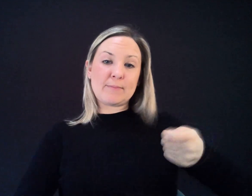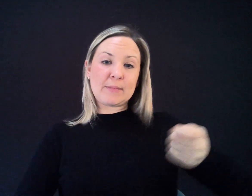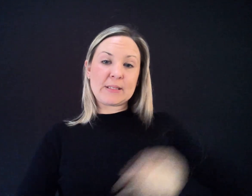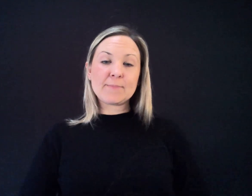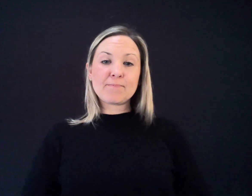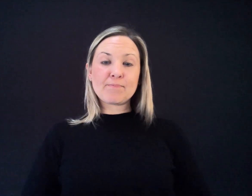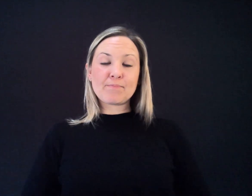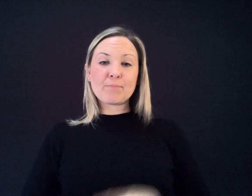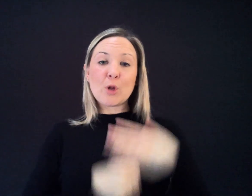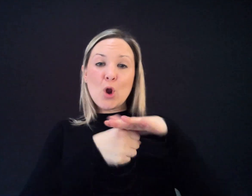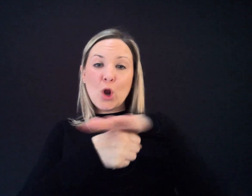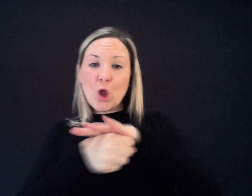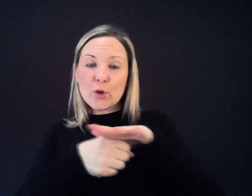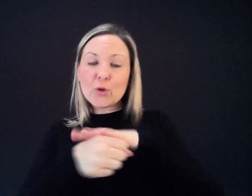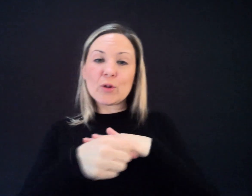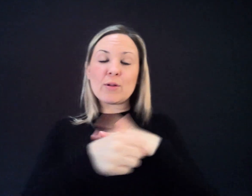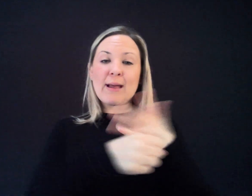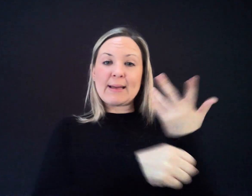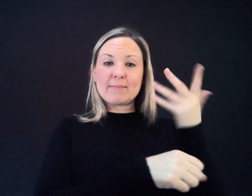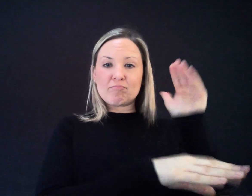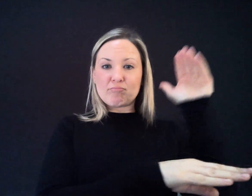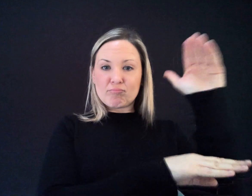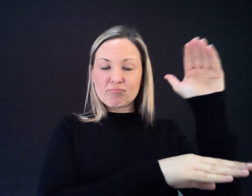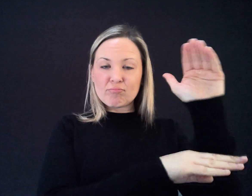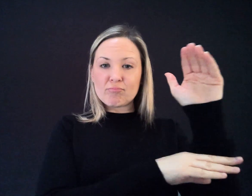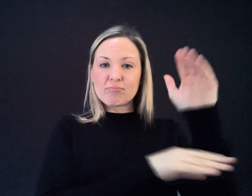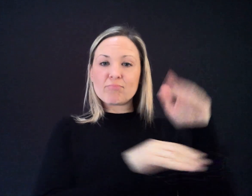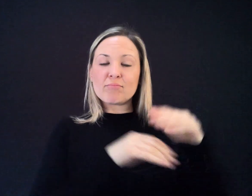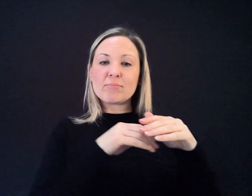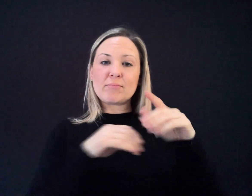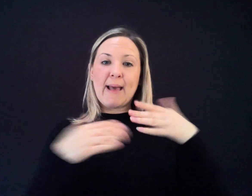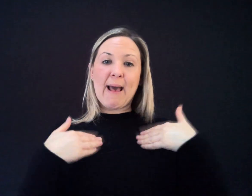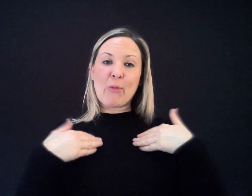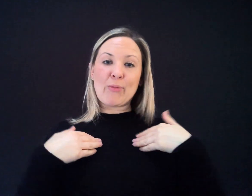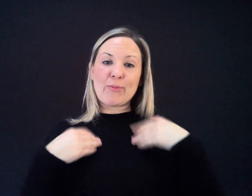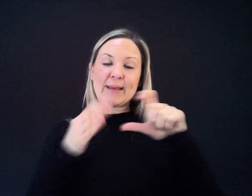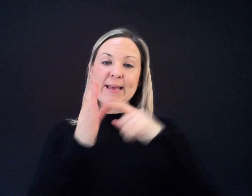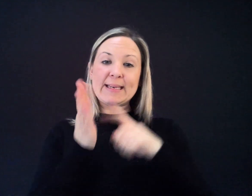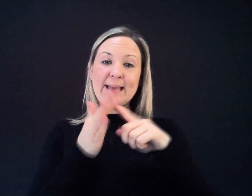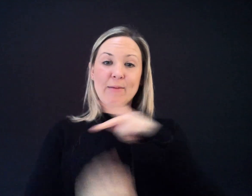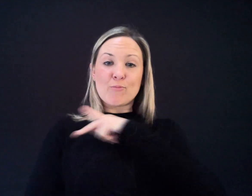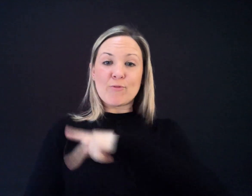Local and international healthcare professionals will also share information.